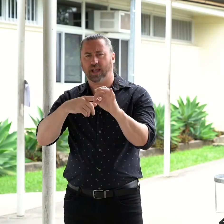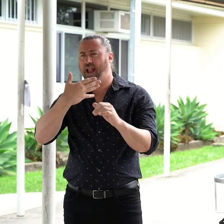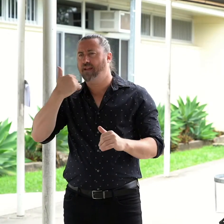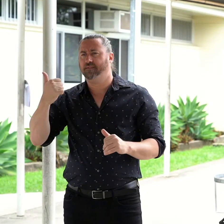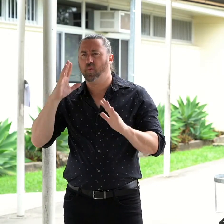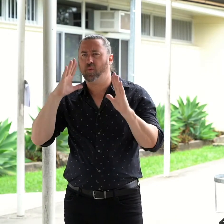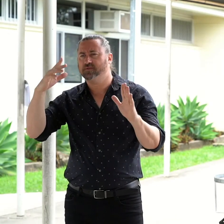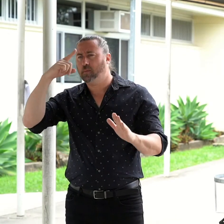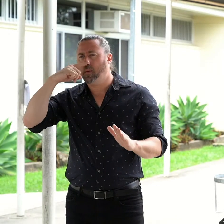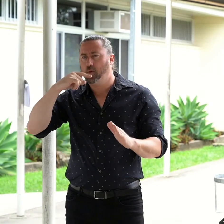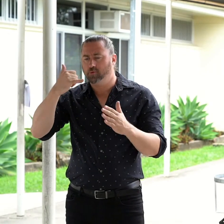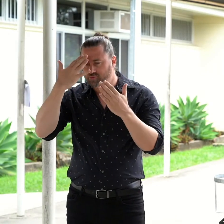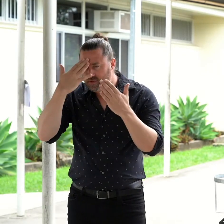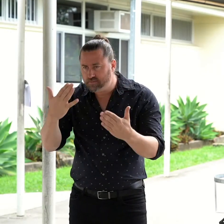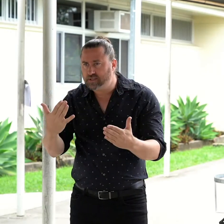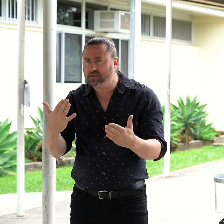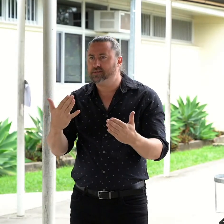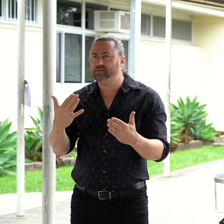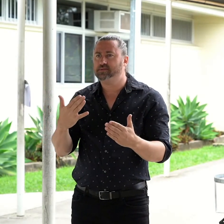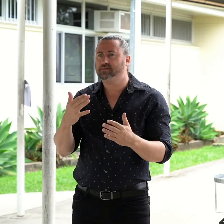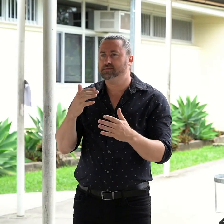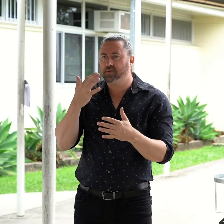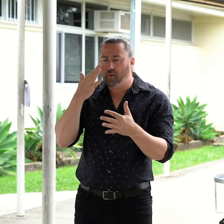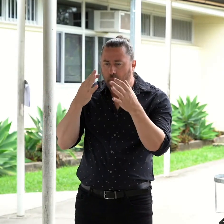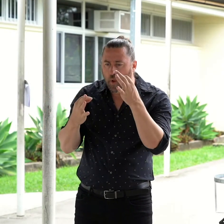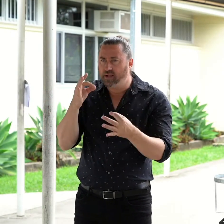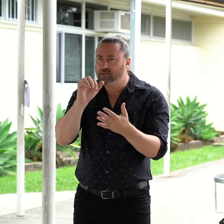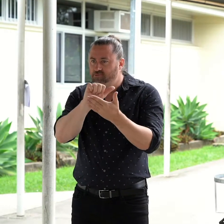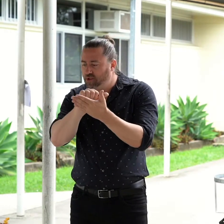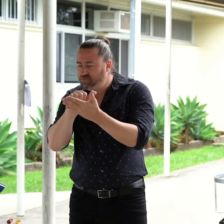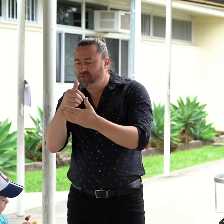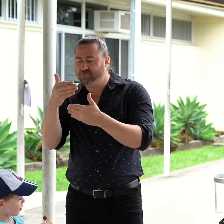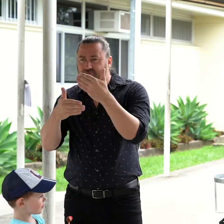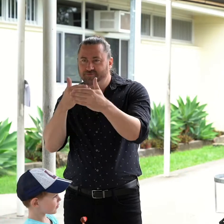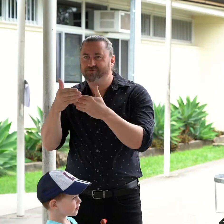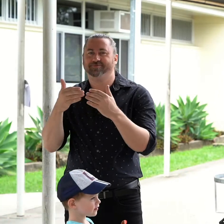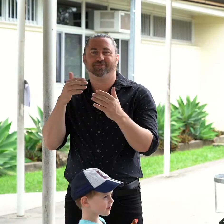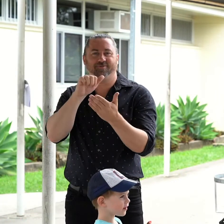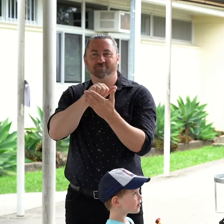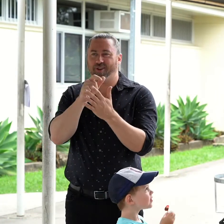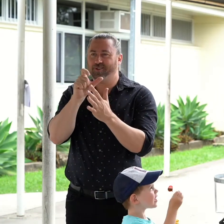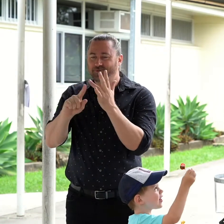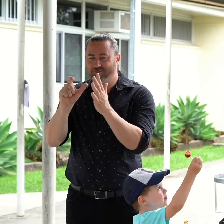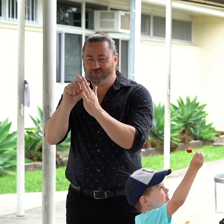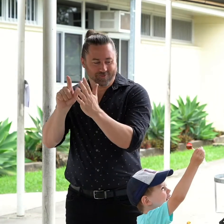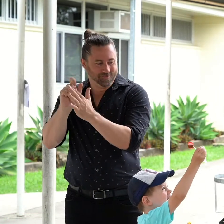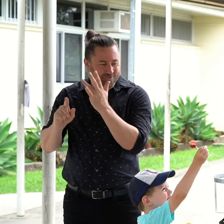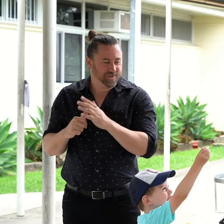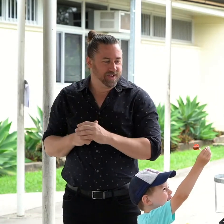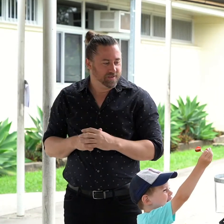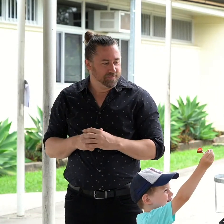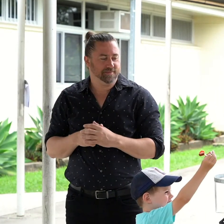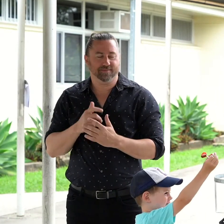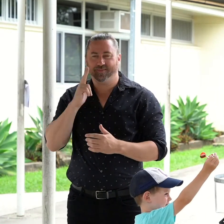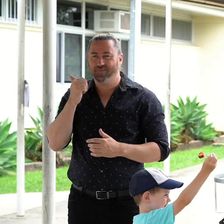citizens. They're respectful about the political process, they're respectful about democratic processes, and they...